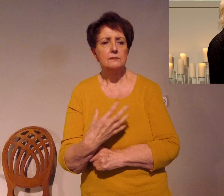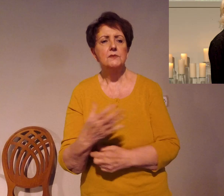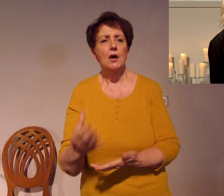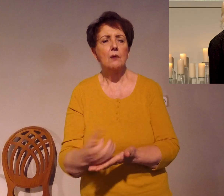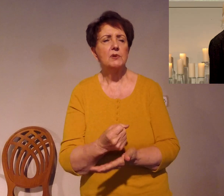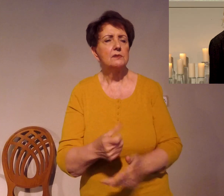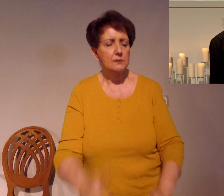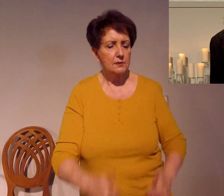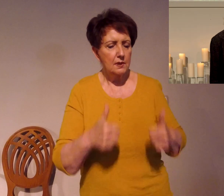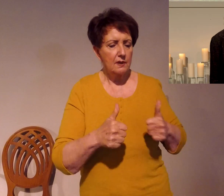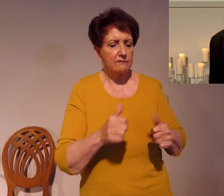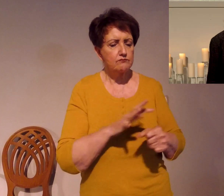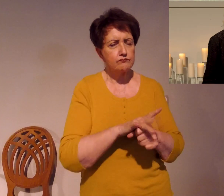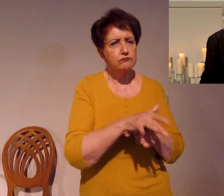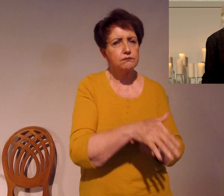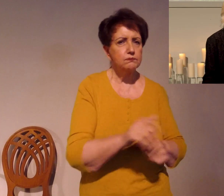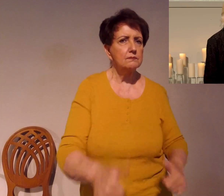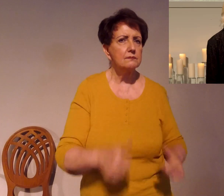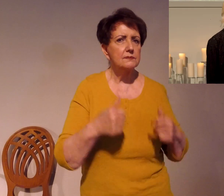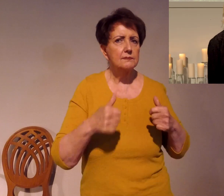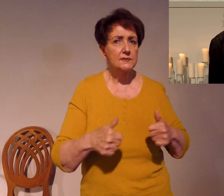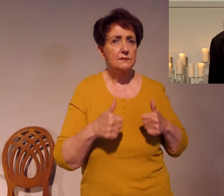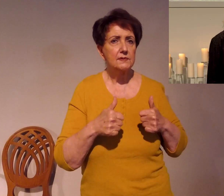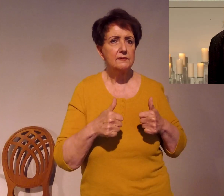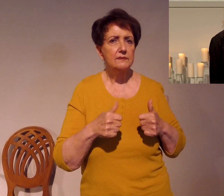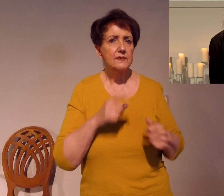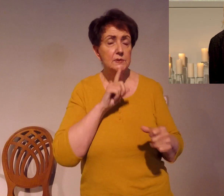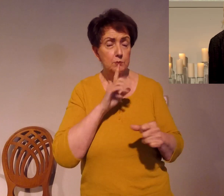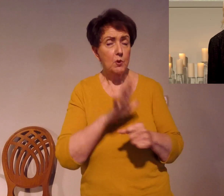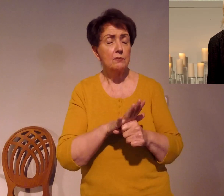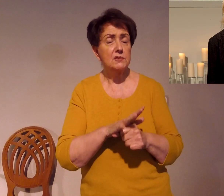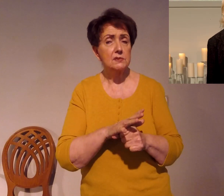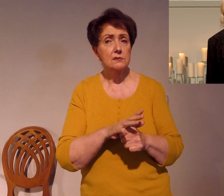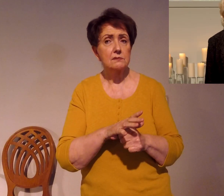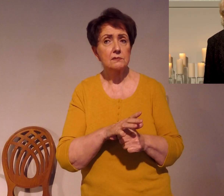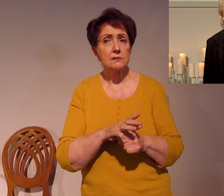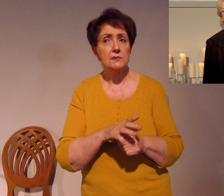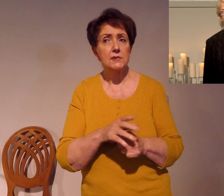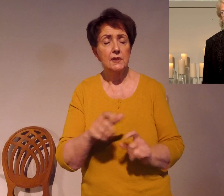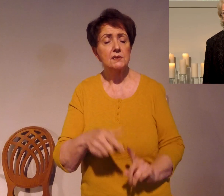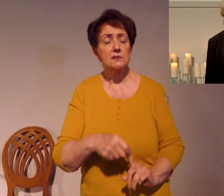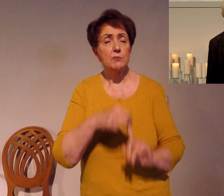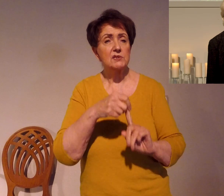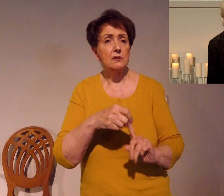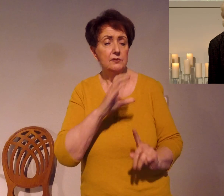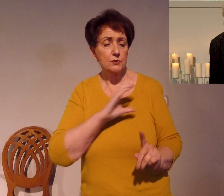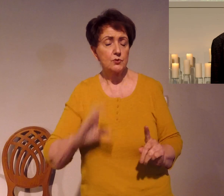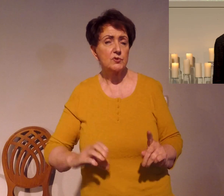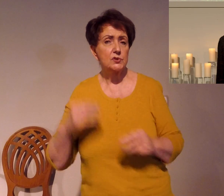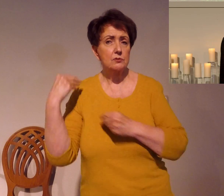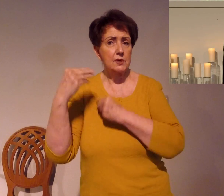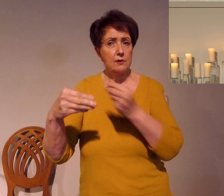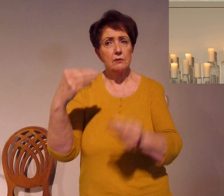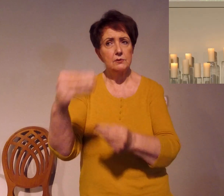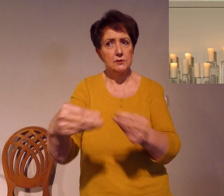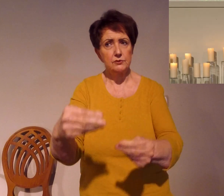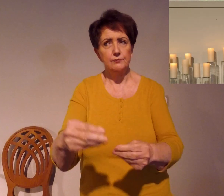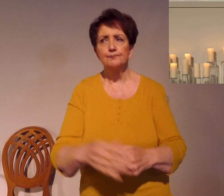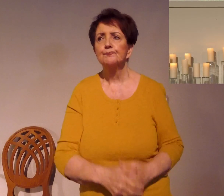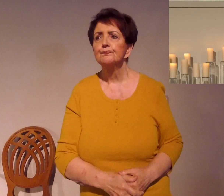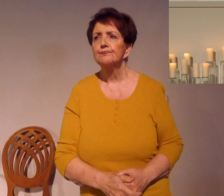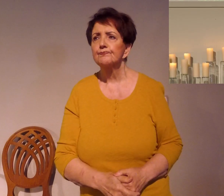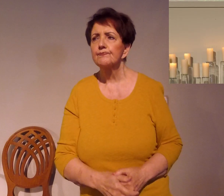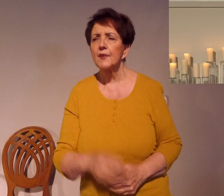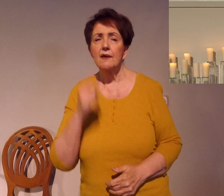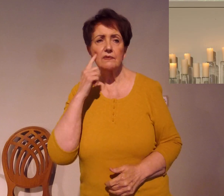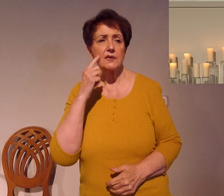live an abundant life is promised to us, particularly in our Judeo-Christian heritage. And so I think,